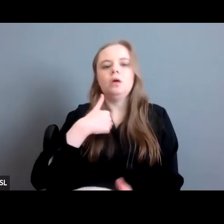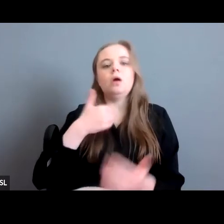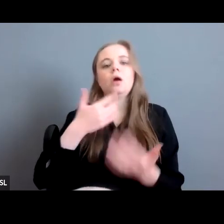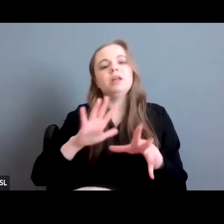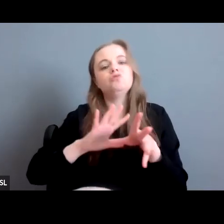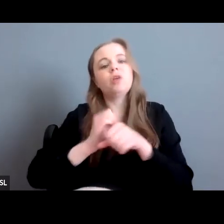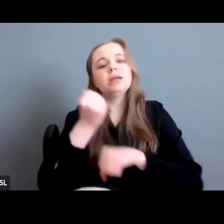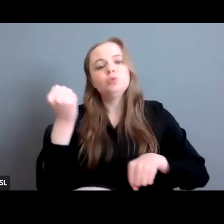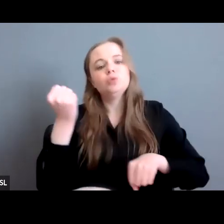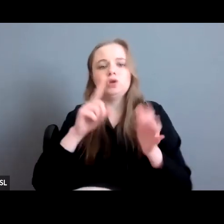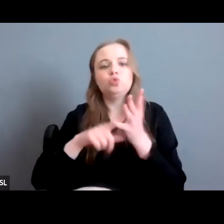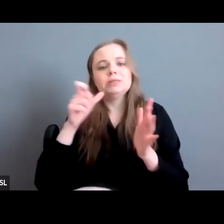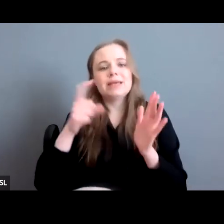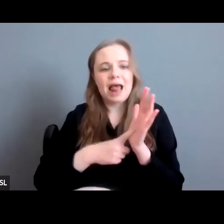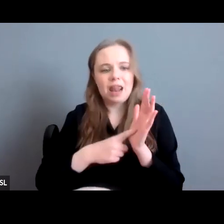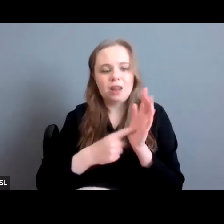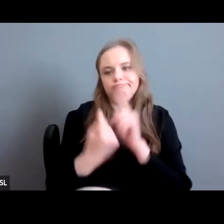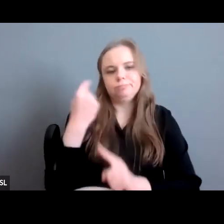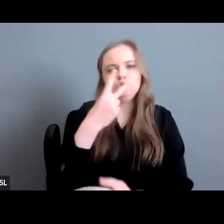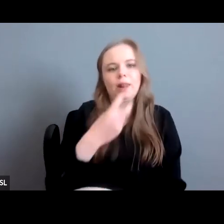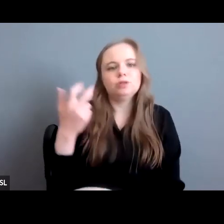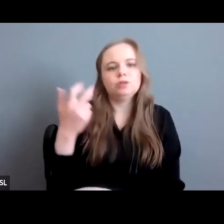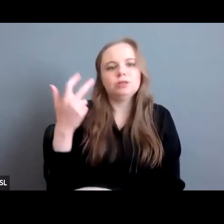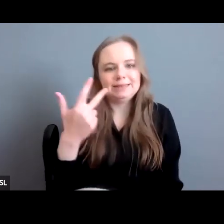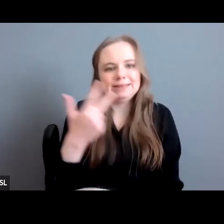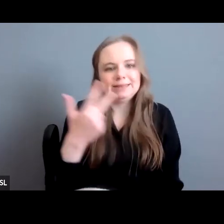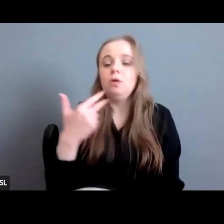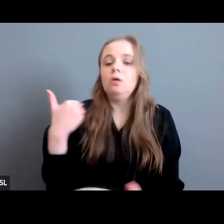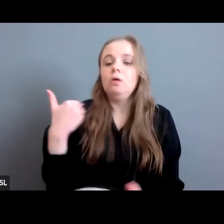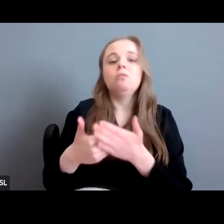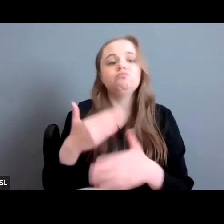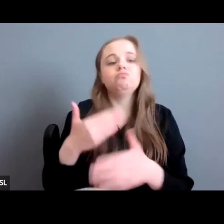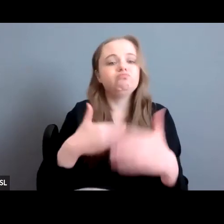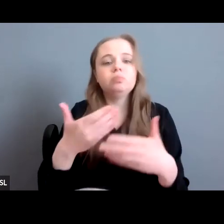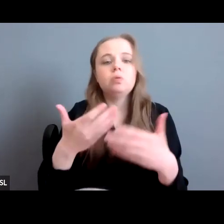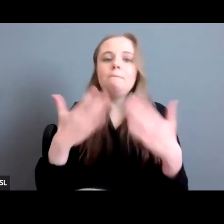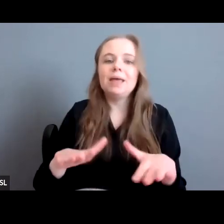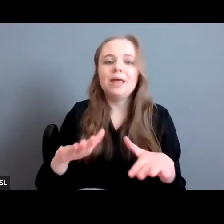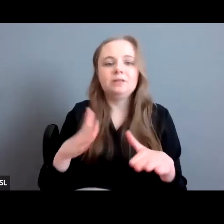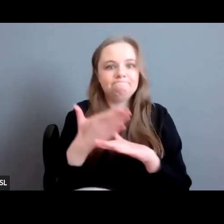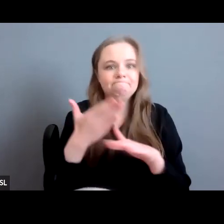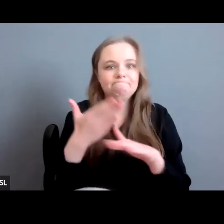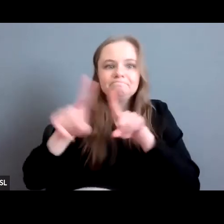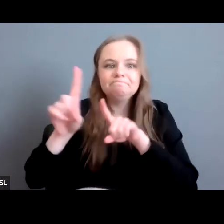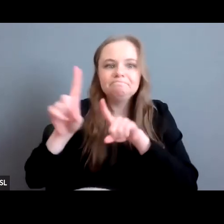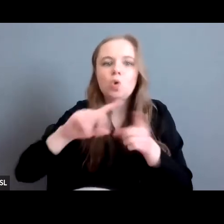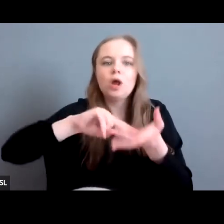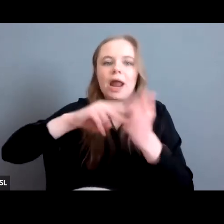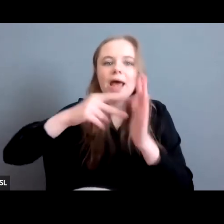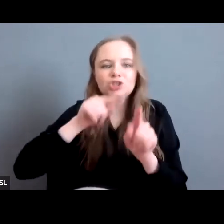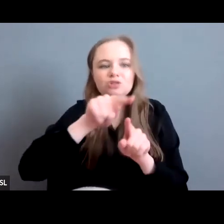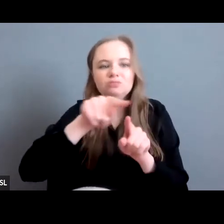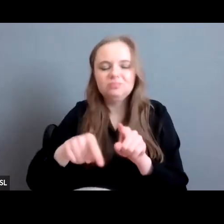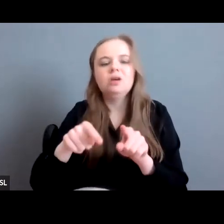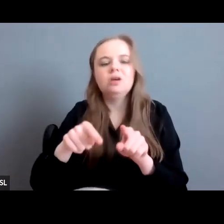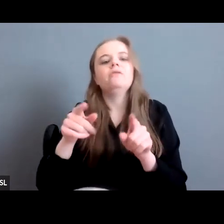London. I graduated in 2018, and since then I have worked in a number of organizations in the health sector,